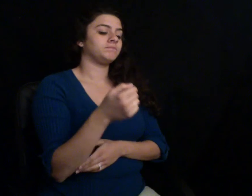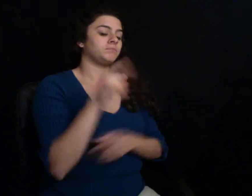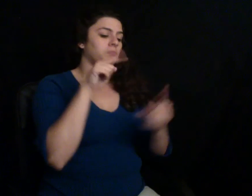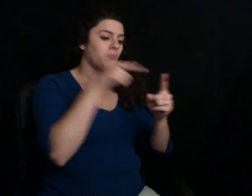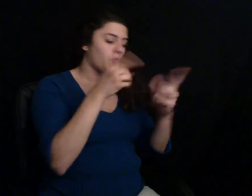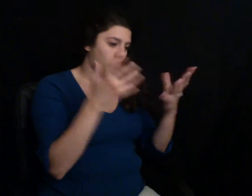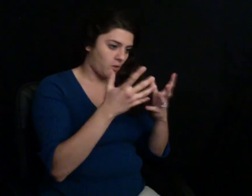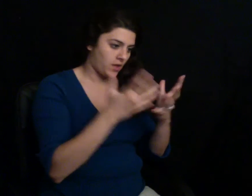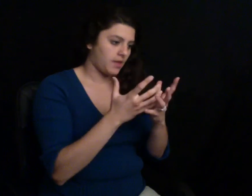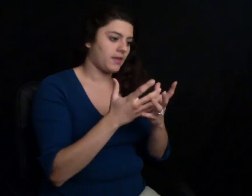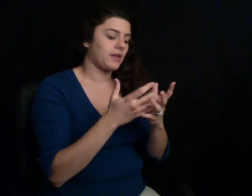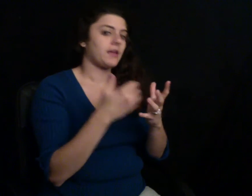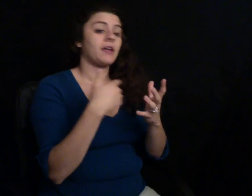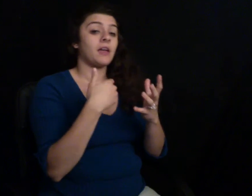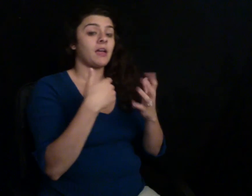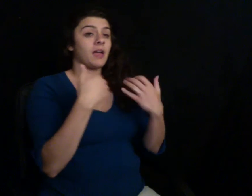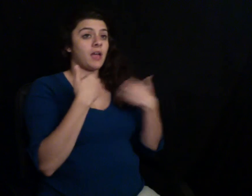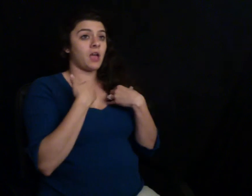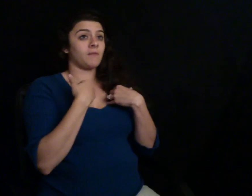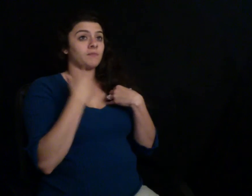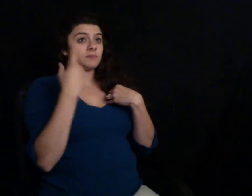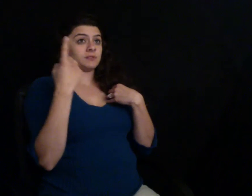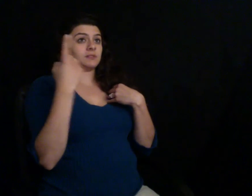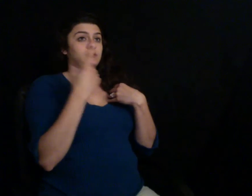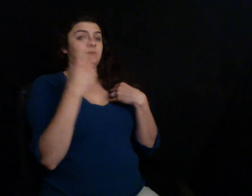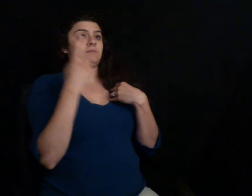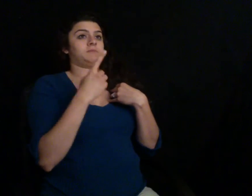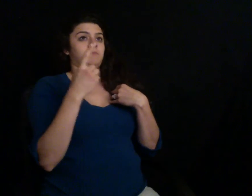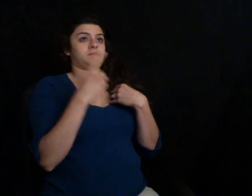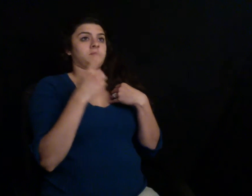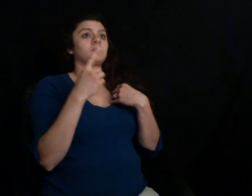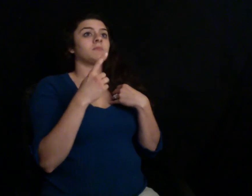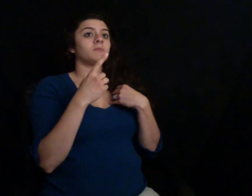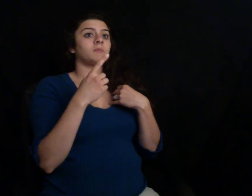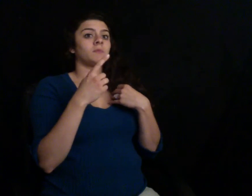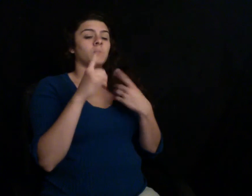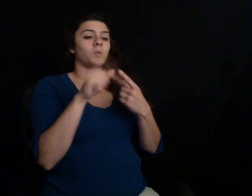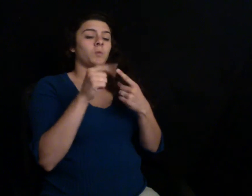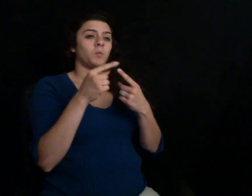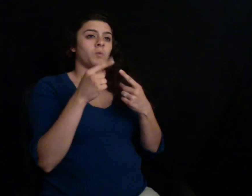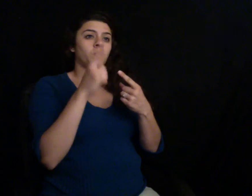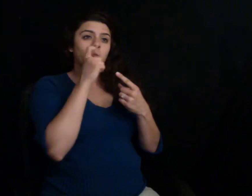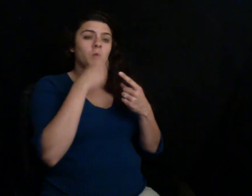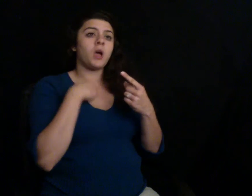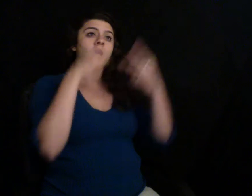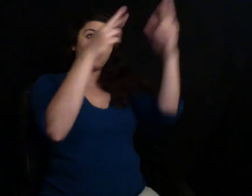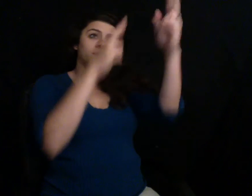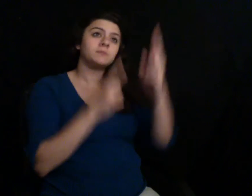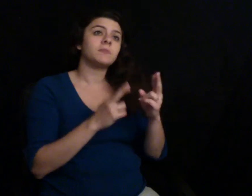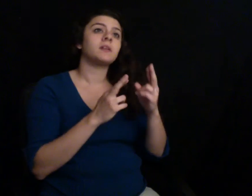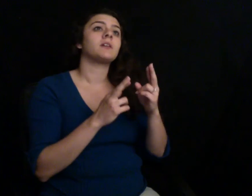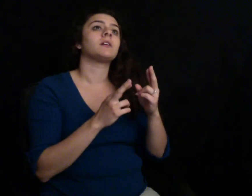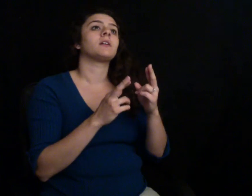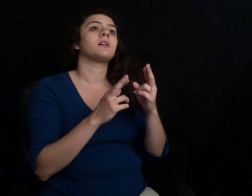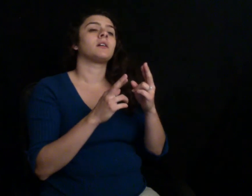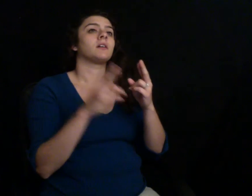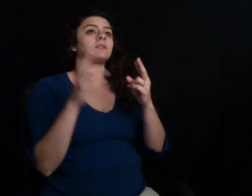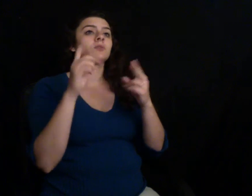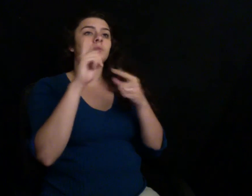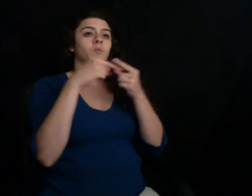so much, made all the challenges of like the struggle, of like the hustle, the startup, it put it into